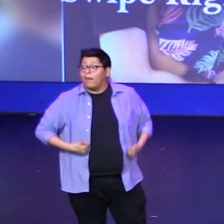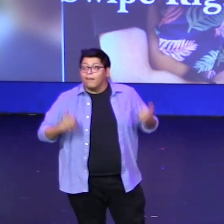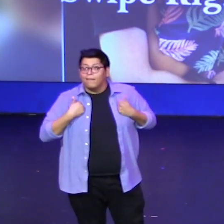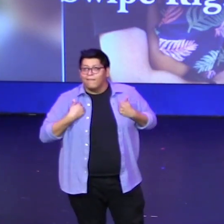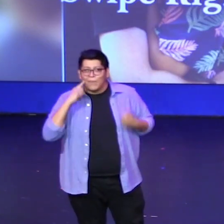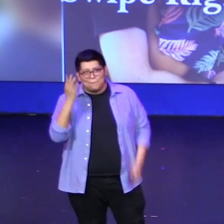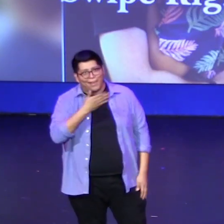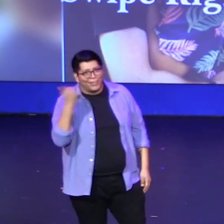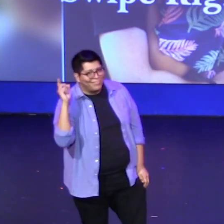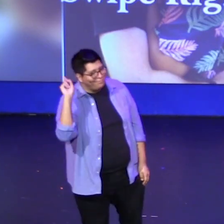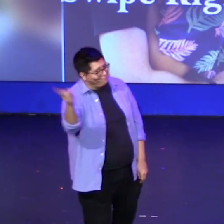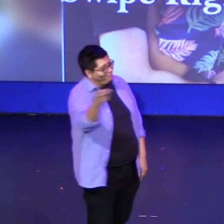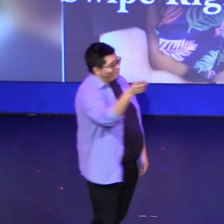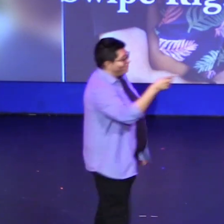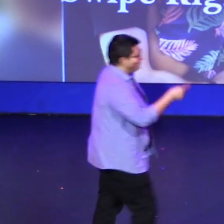beginning, technologies can change our lives for the better.